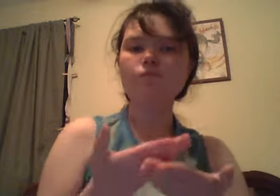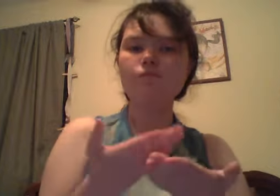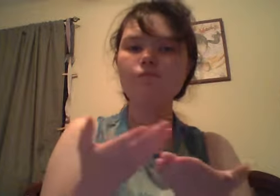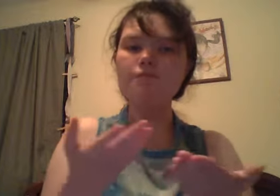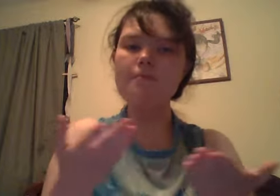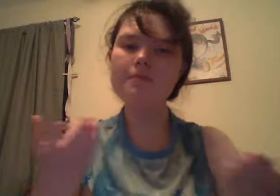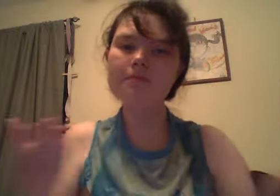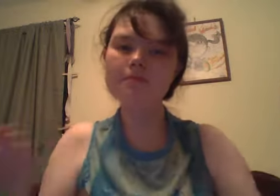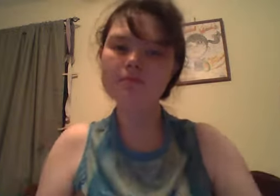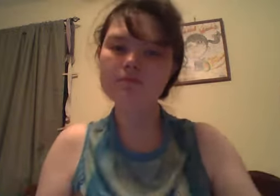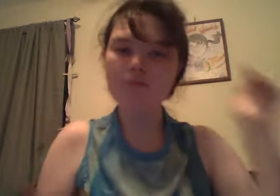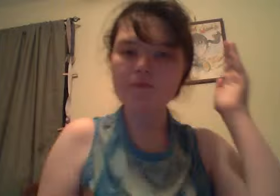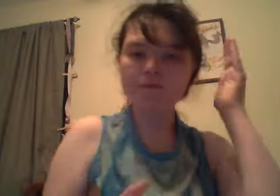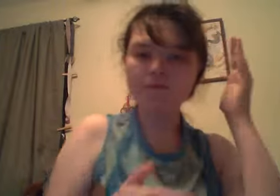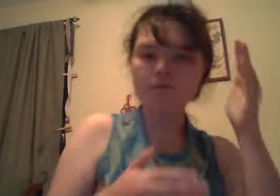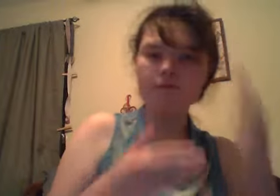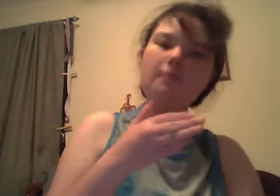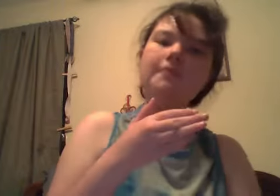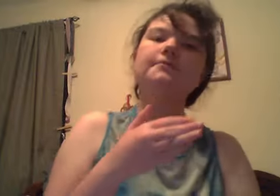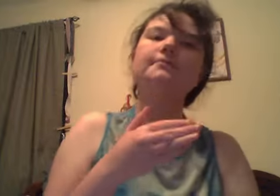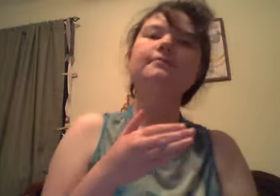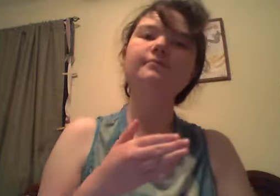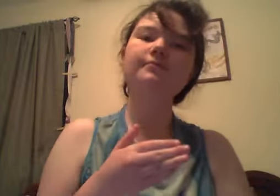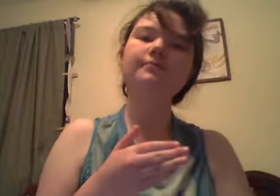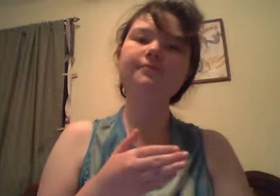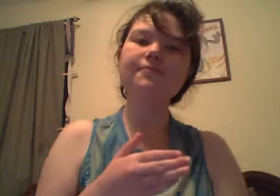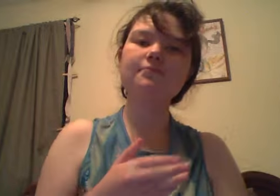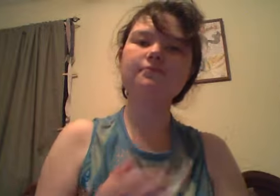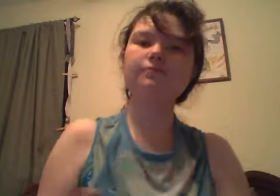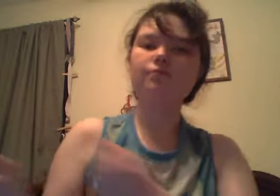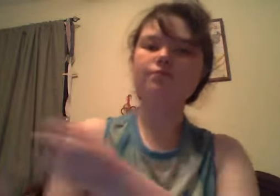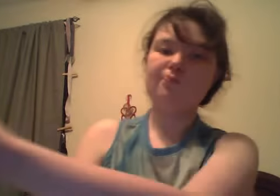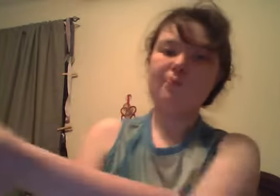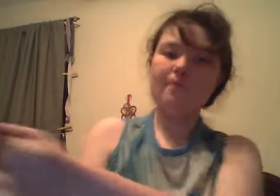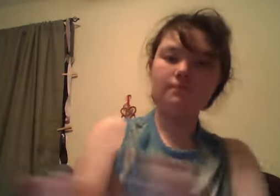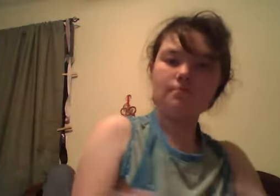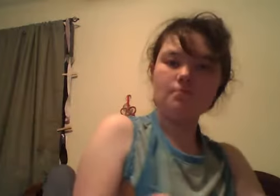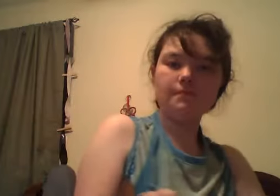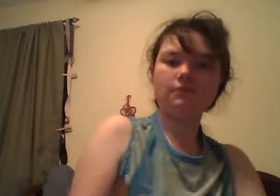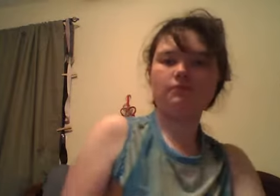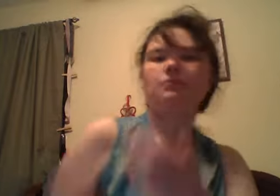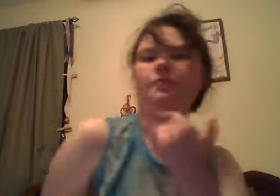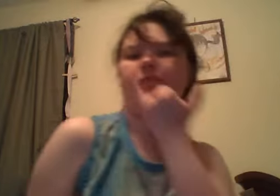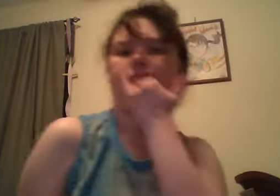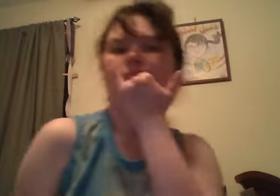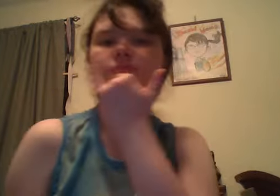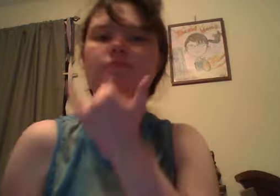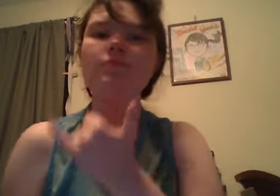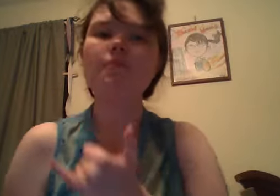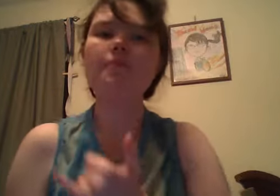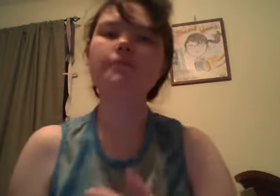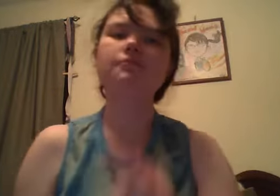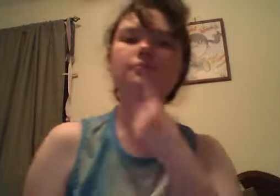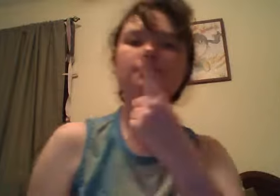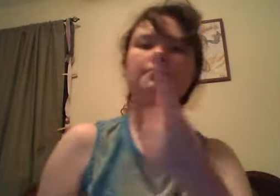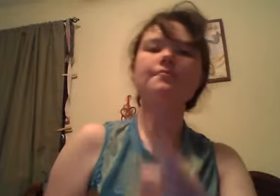You're here to the end Don't put me aside when something ain't right Don't put me